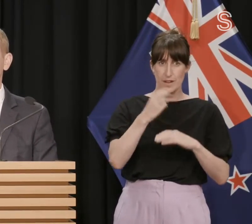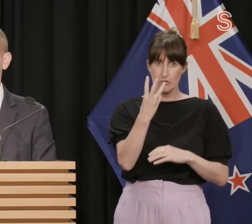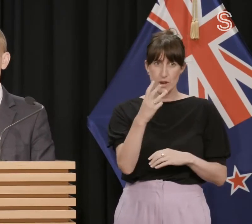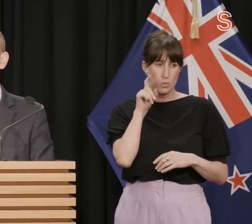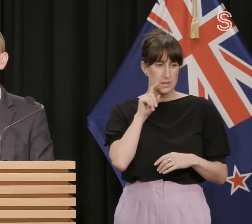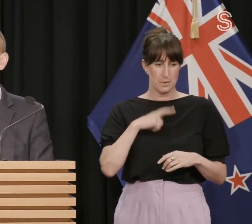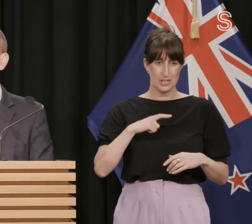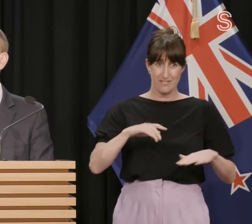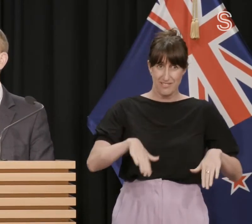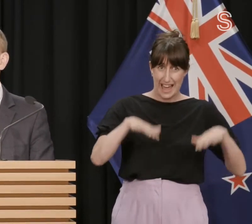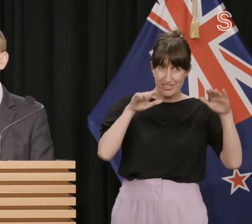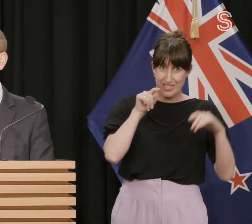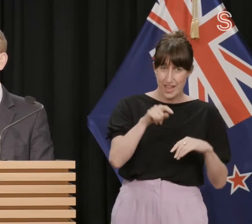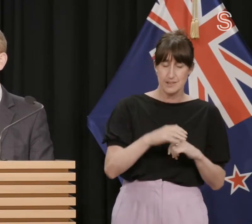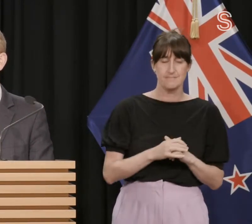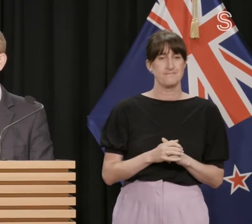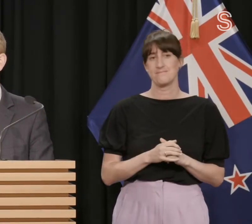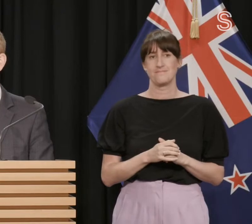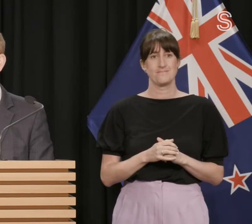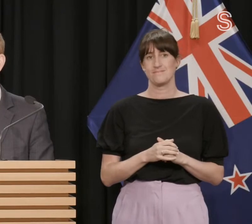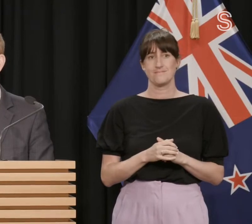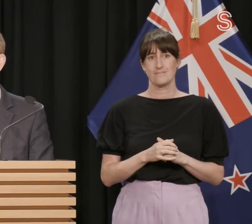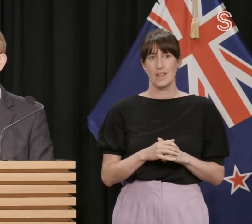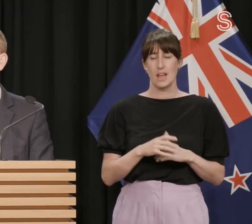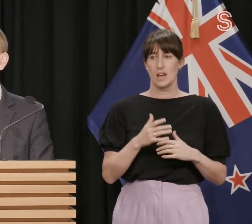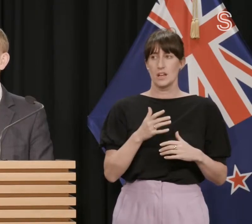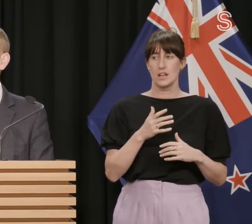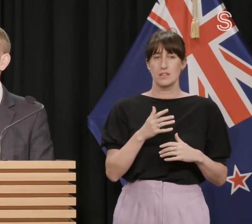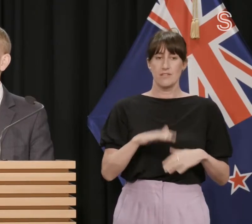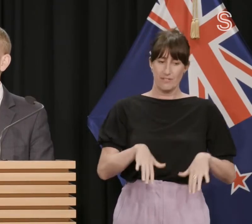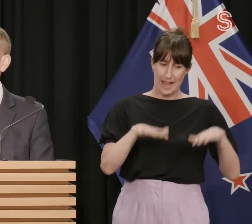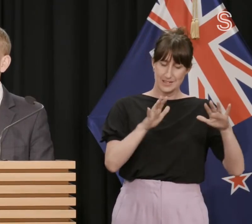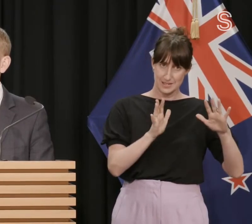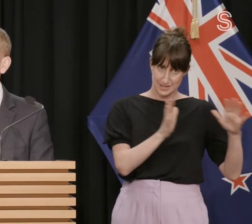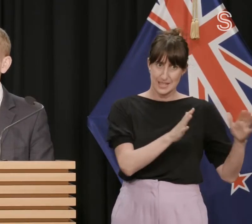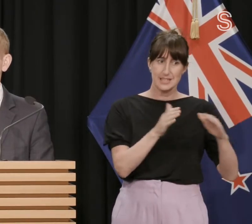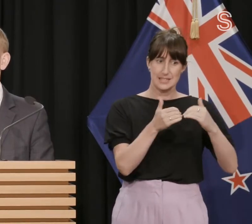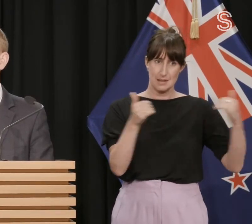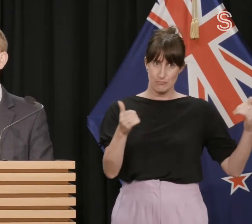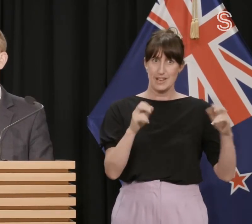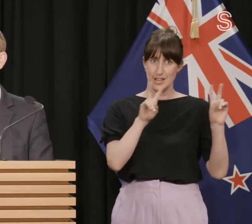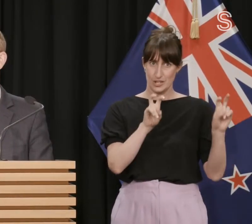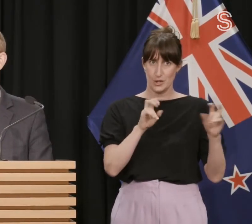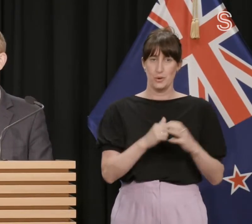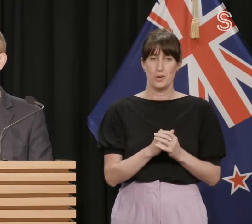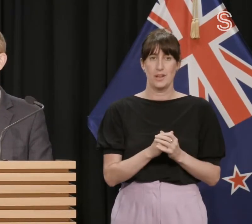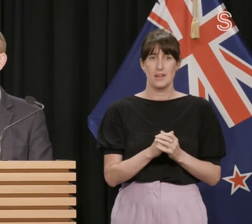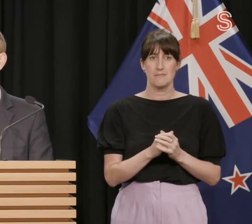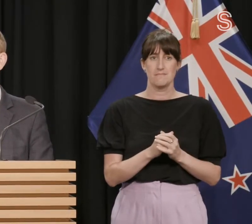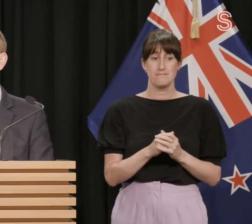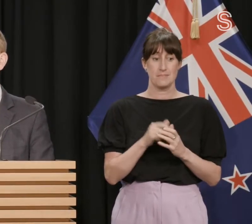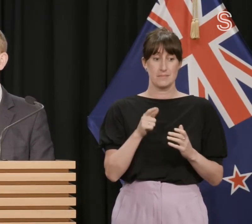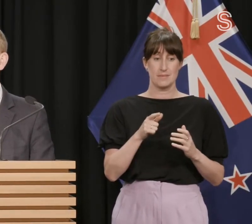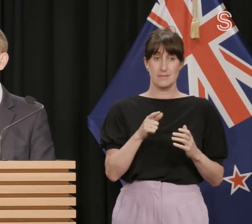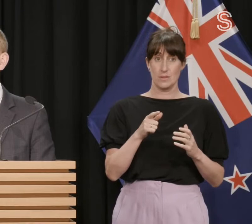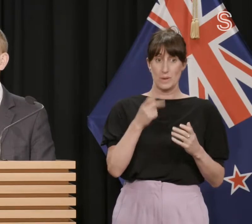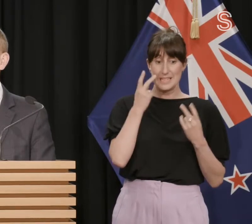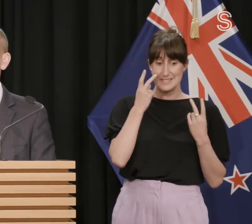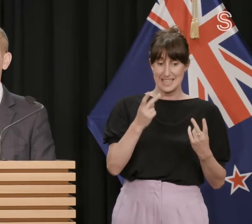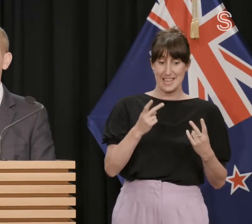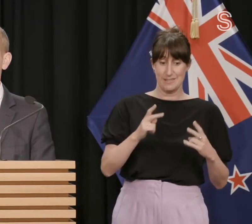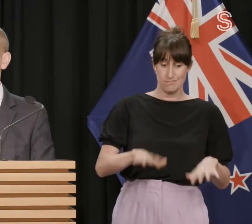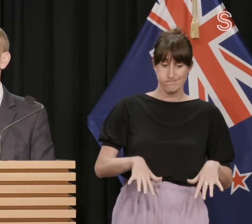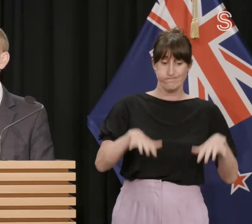though, is that even with the best infrastructure in the world, you know, a significant event like the one that we saw in Auckland on